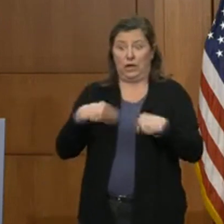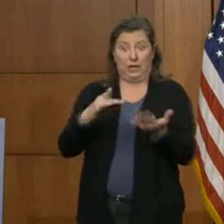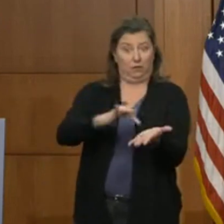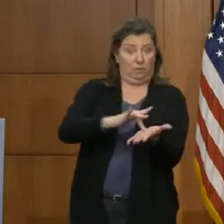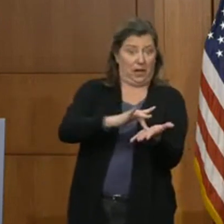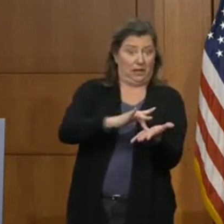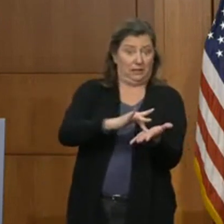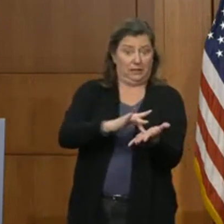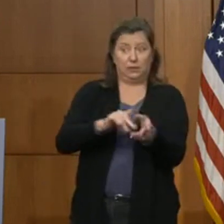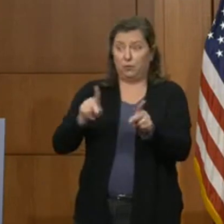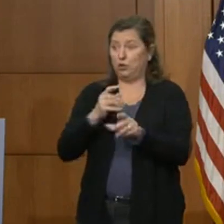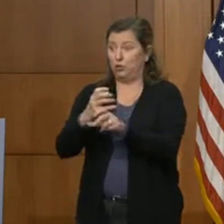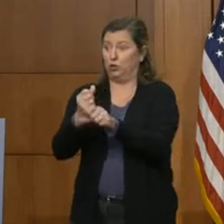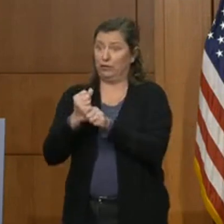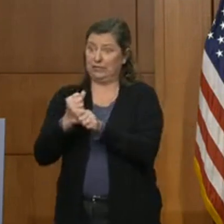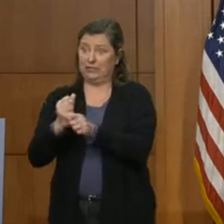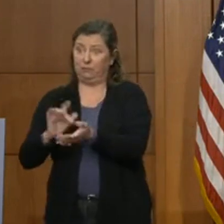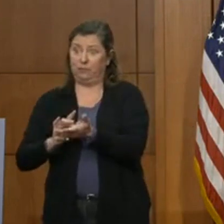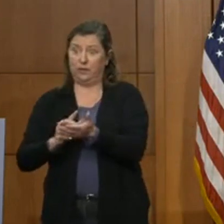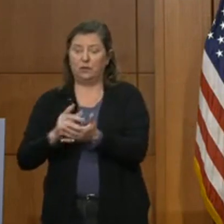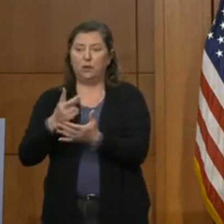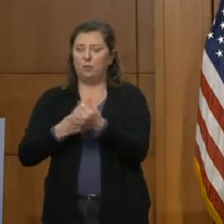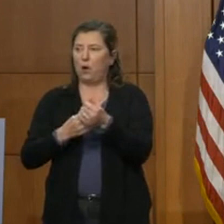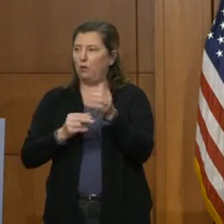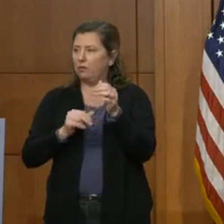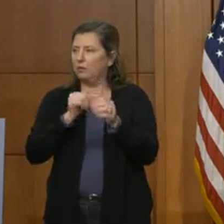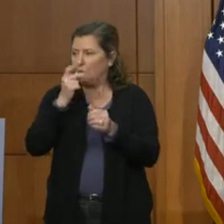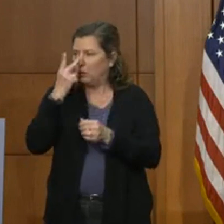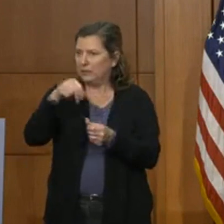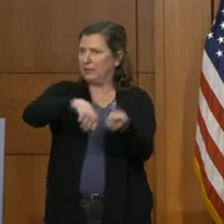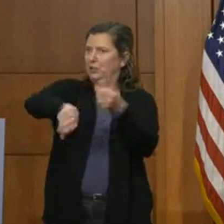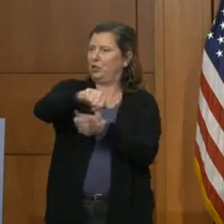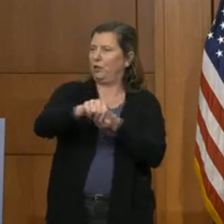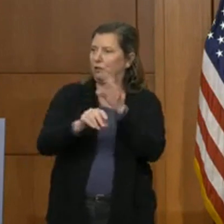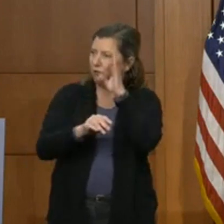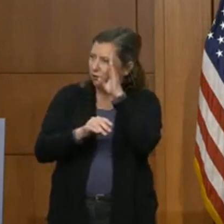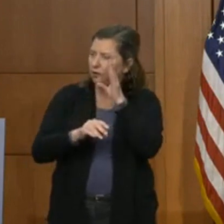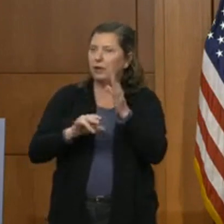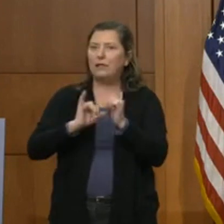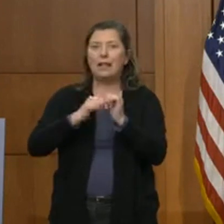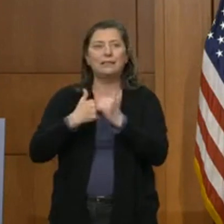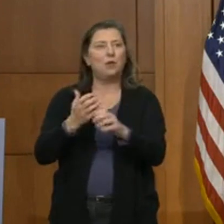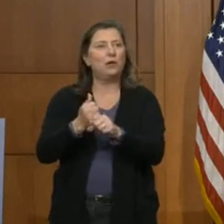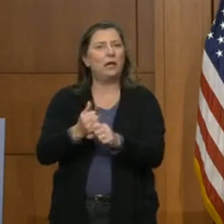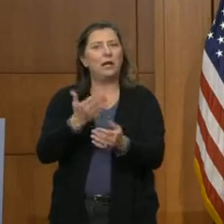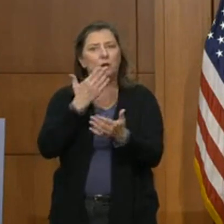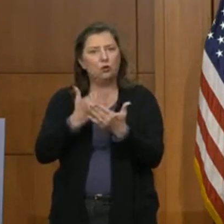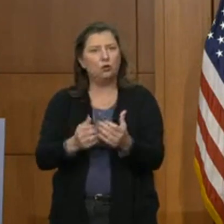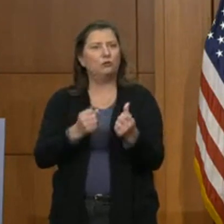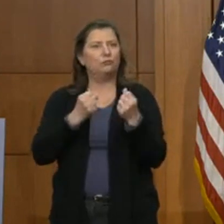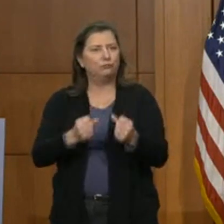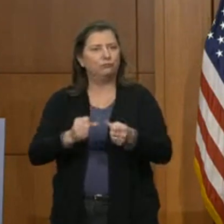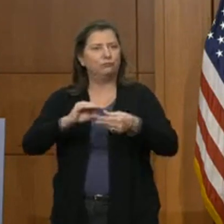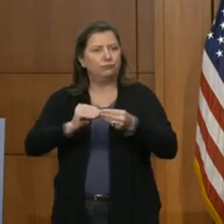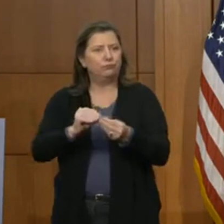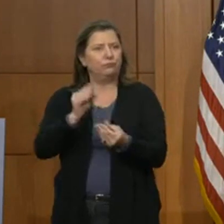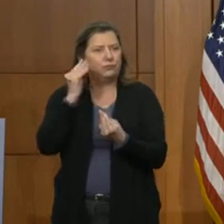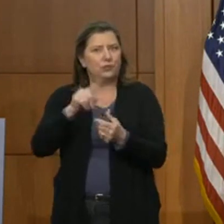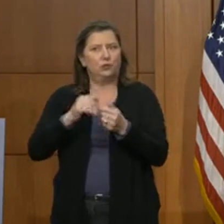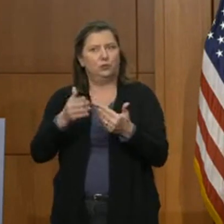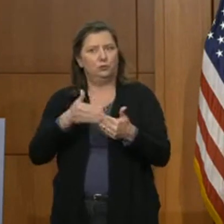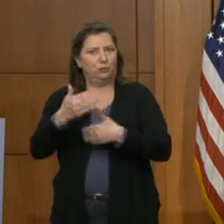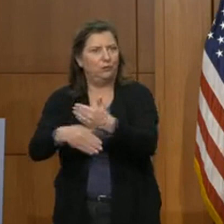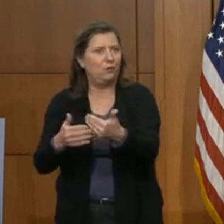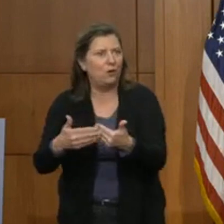and the individual receiving the medicine are blinded, and that's the way we are provided reliable data to move forward. So